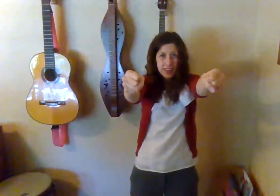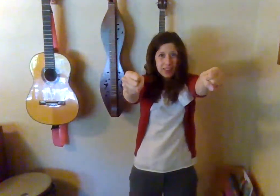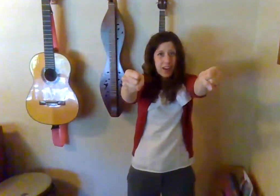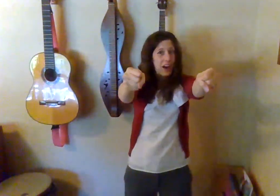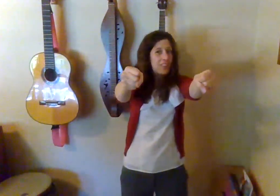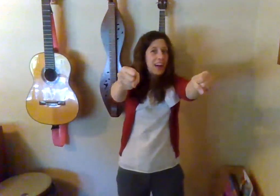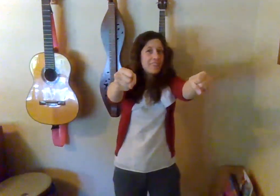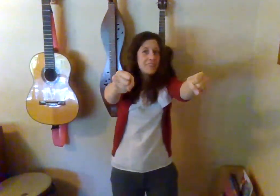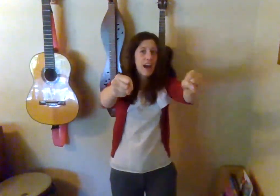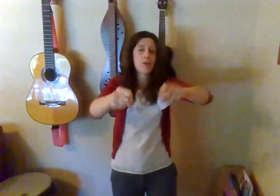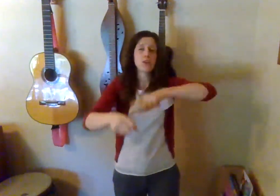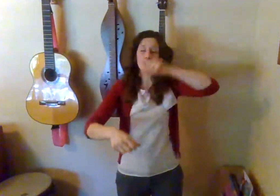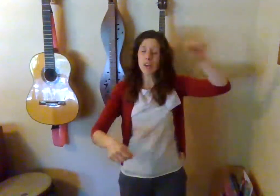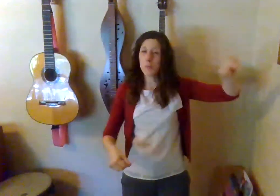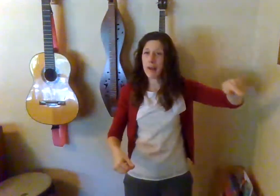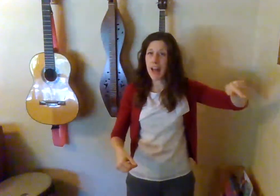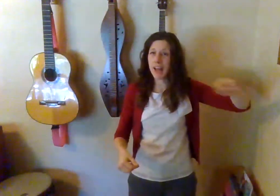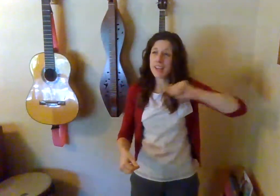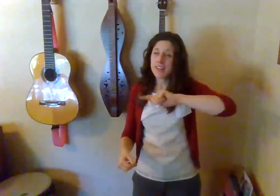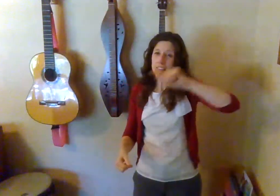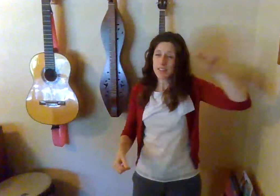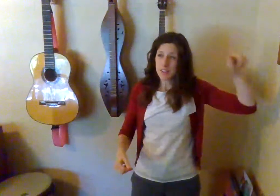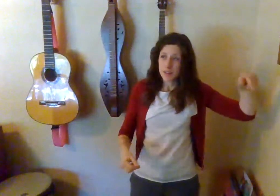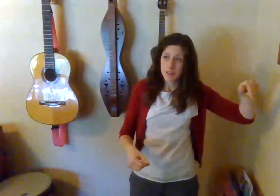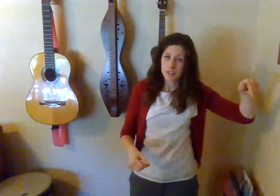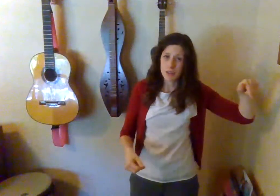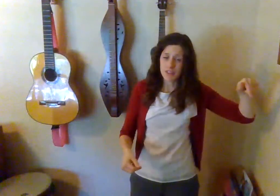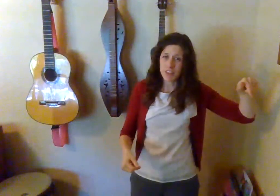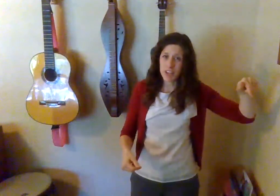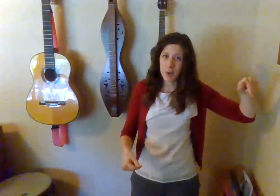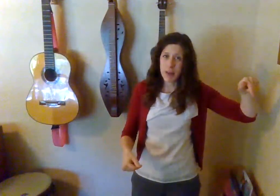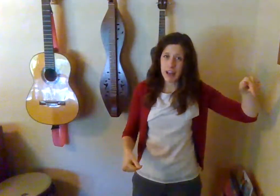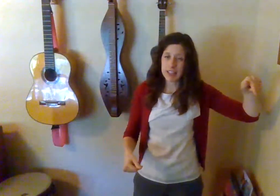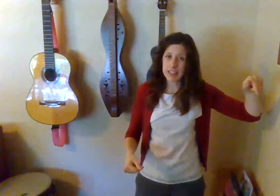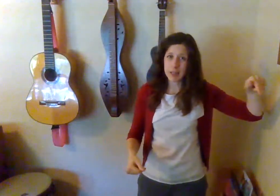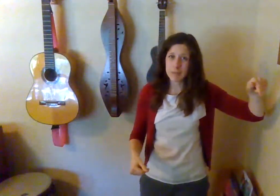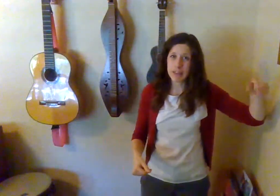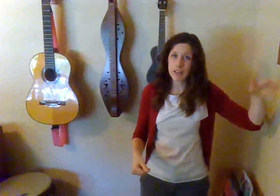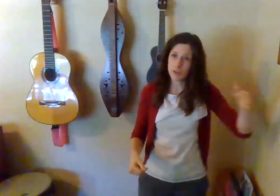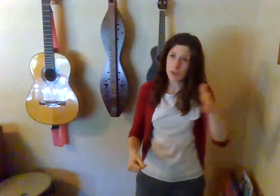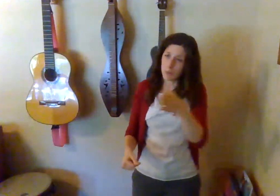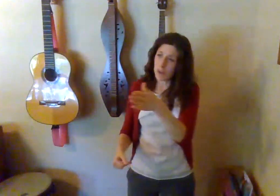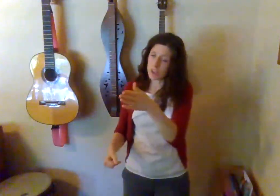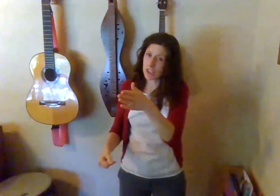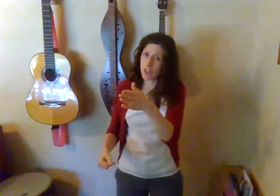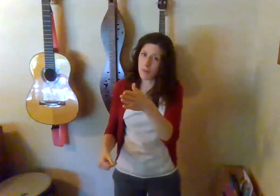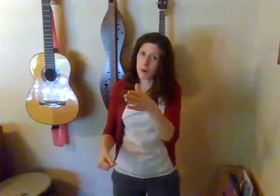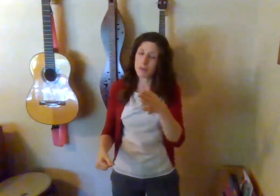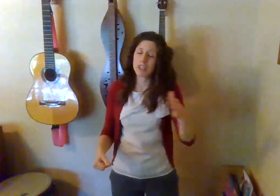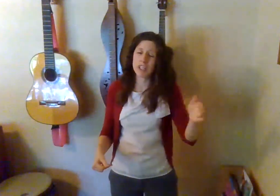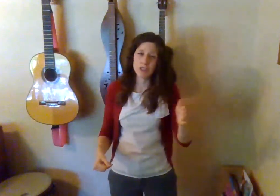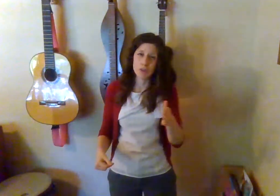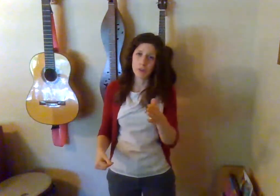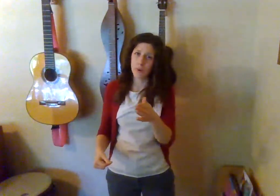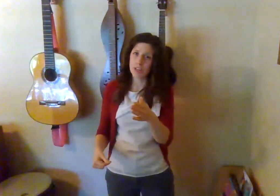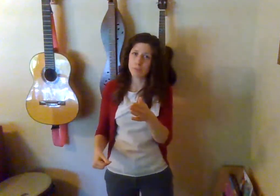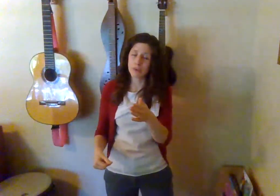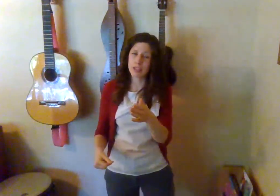All right. Now you can go back. Scoot the video back a little bit. You can watch slow motion. You can watch medium